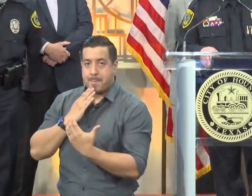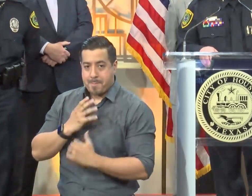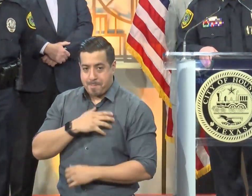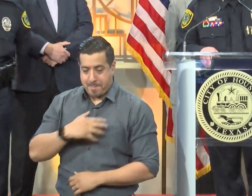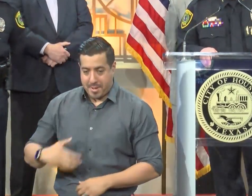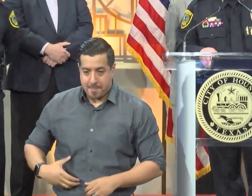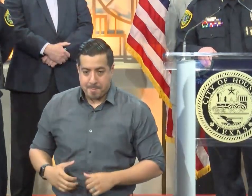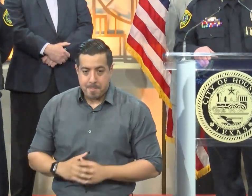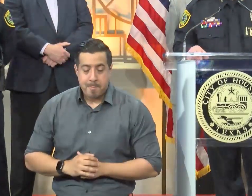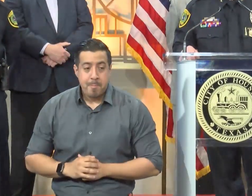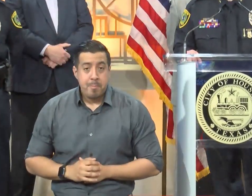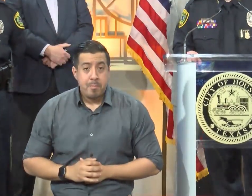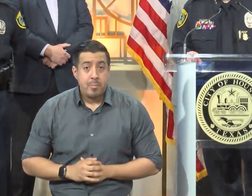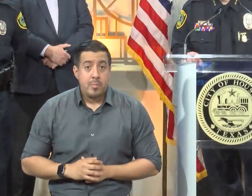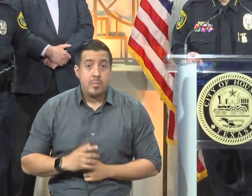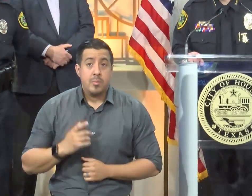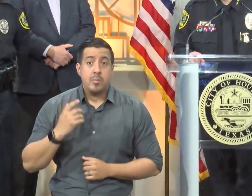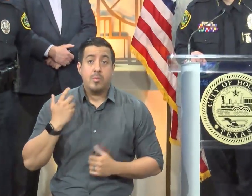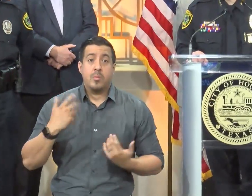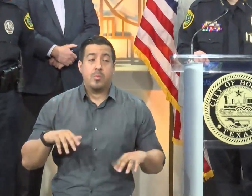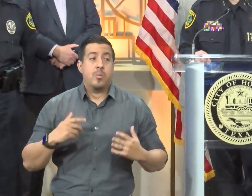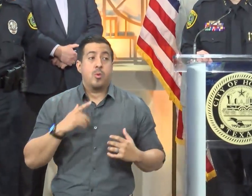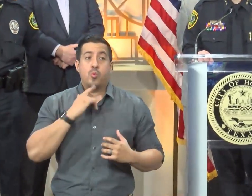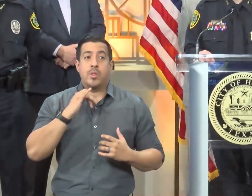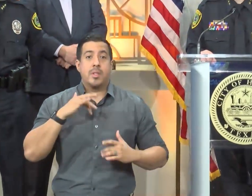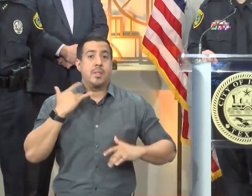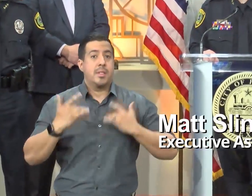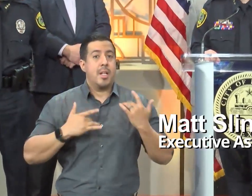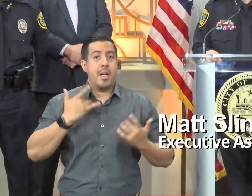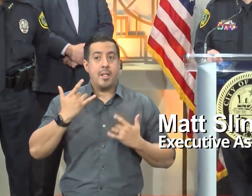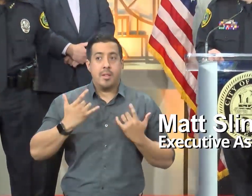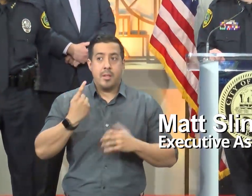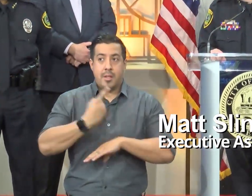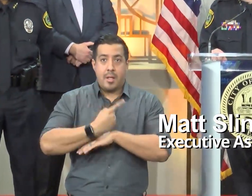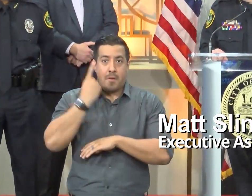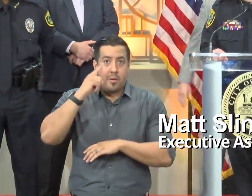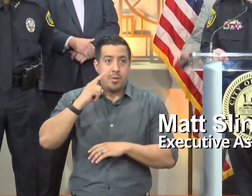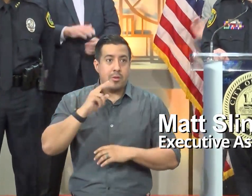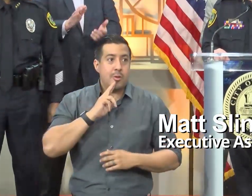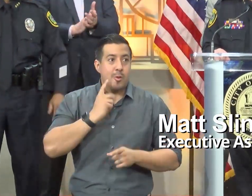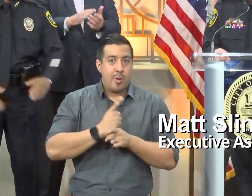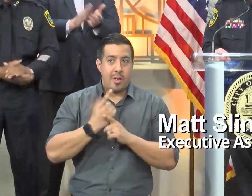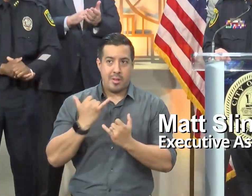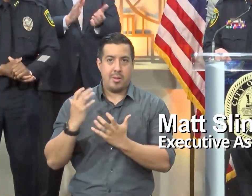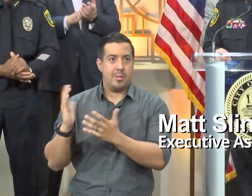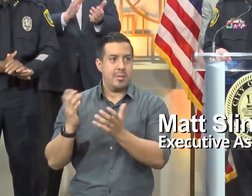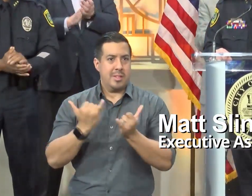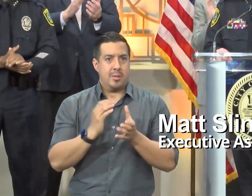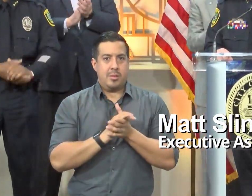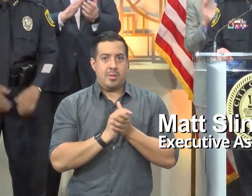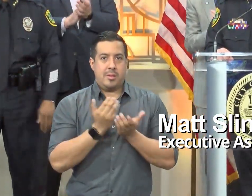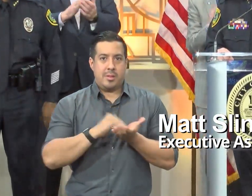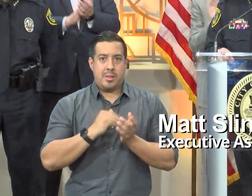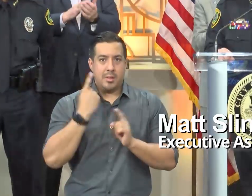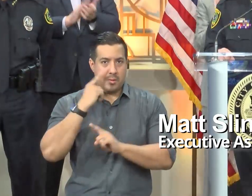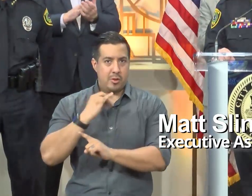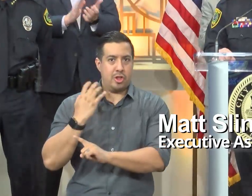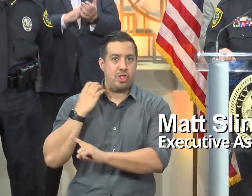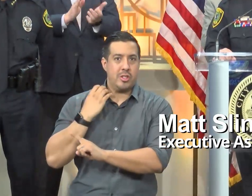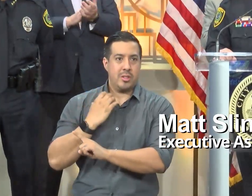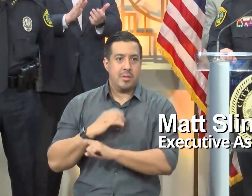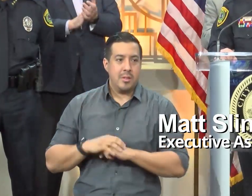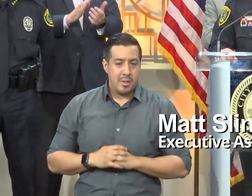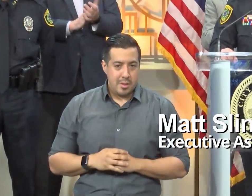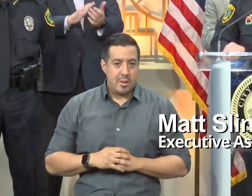Well, what an exciting day for the city of Houston, right? Can we get another round of applause for Chief Fenner?